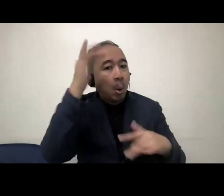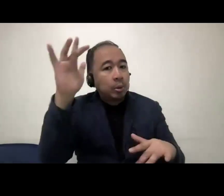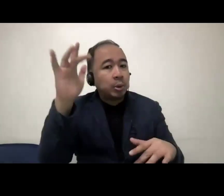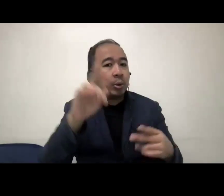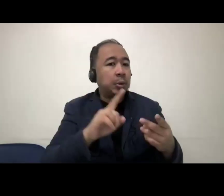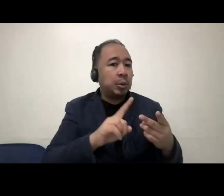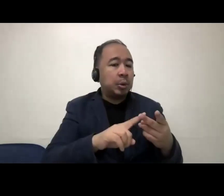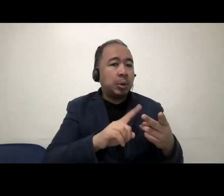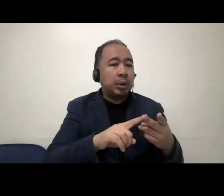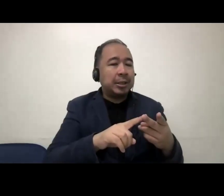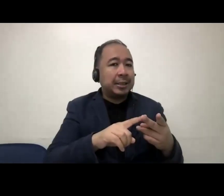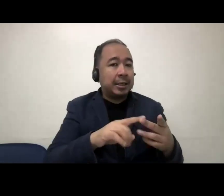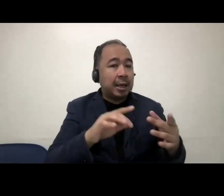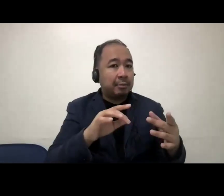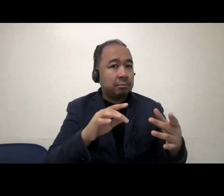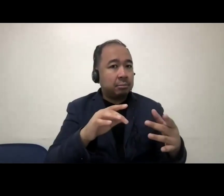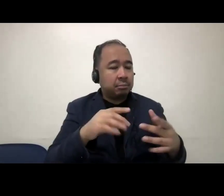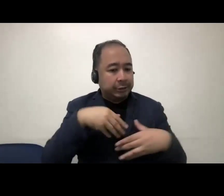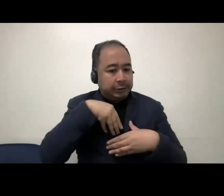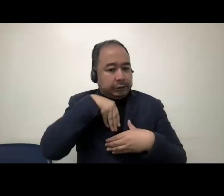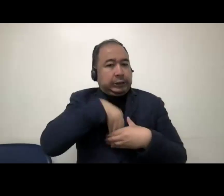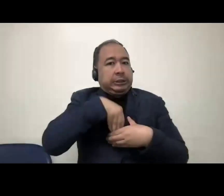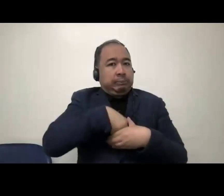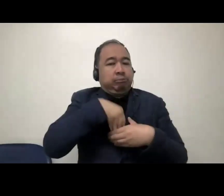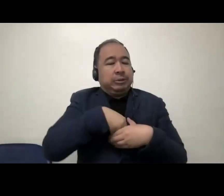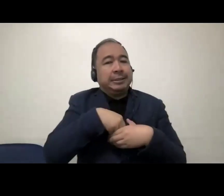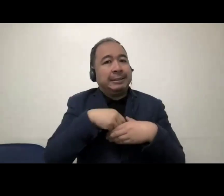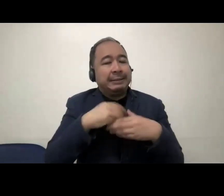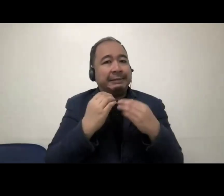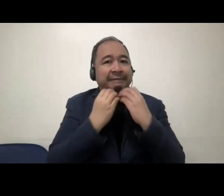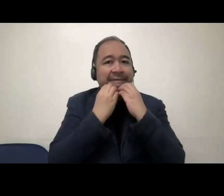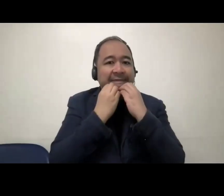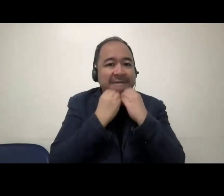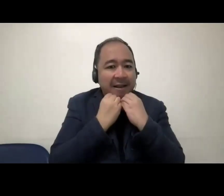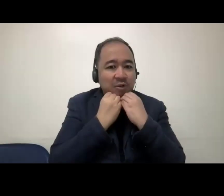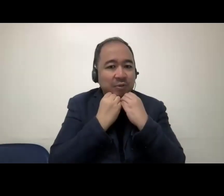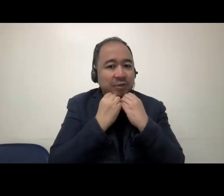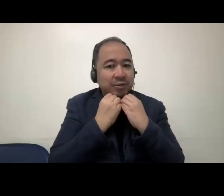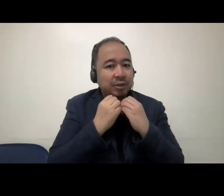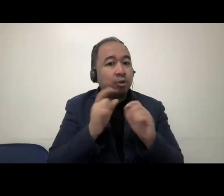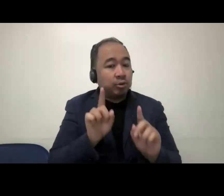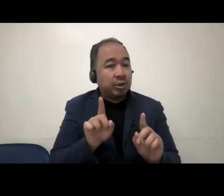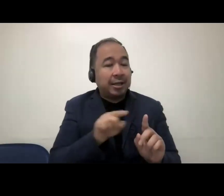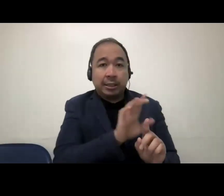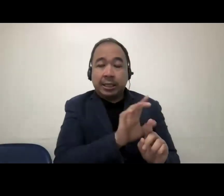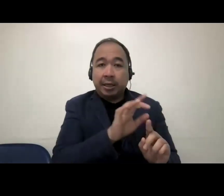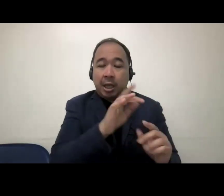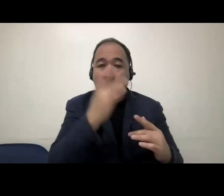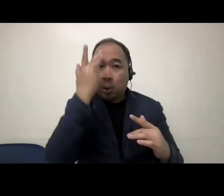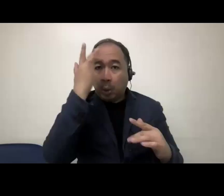not as known as good. Good is a customary institution which cannot